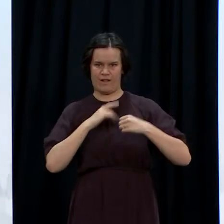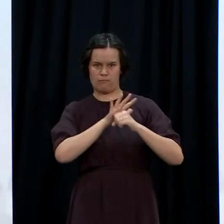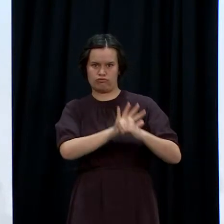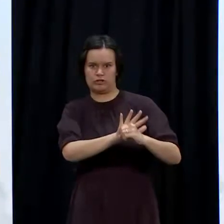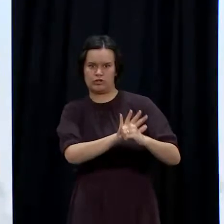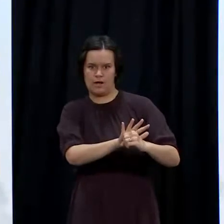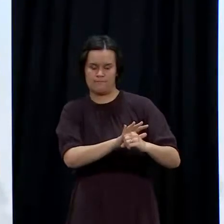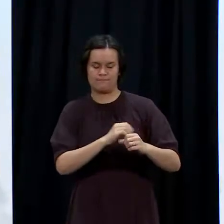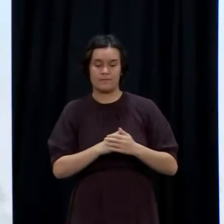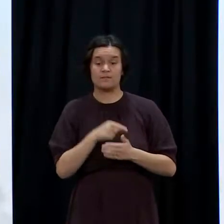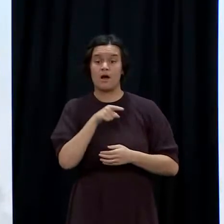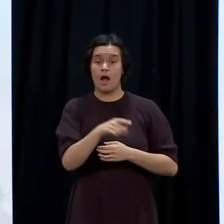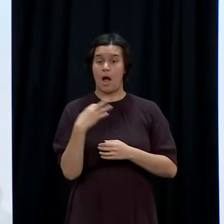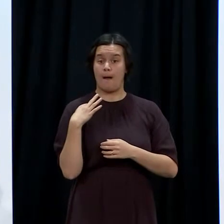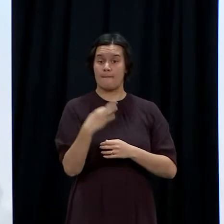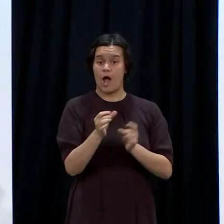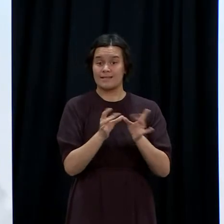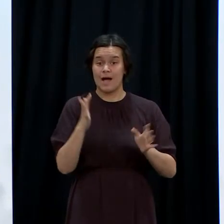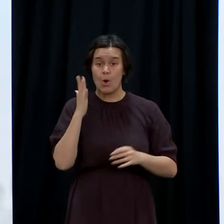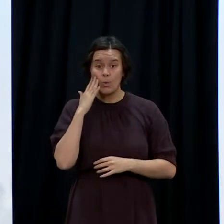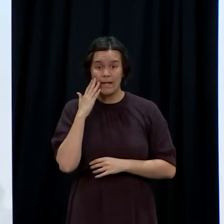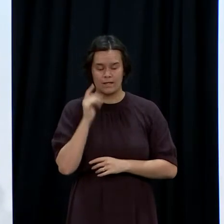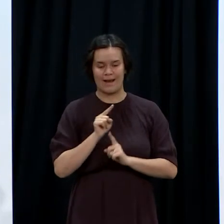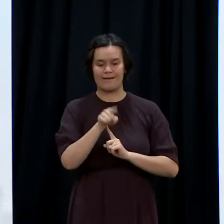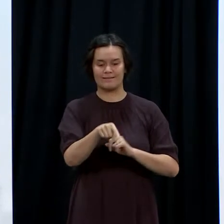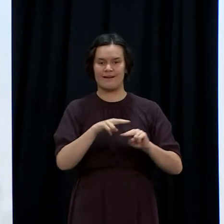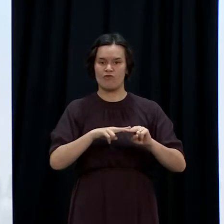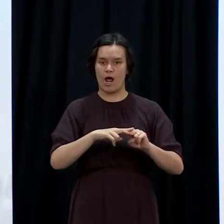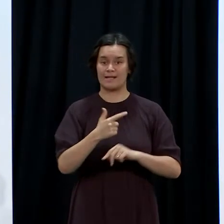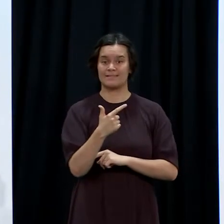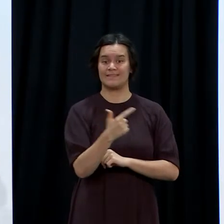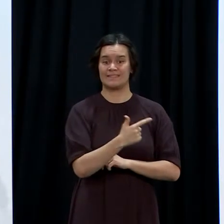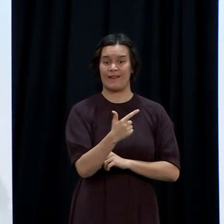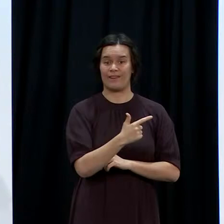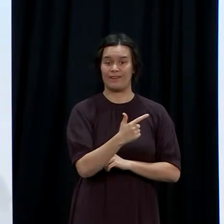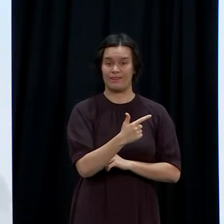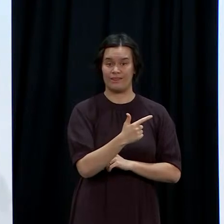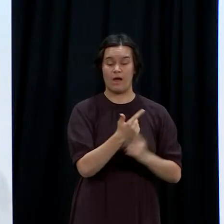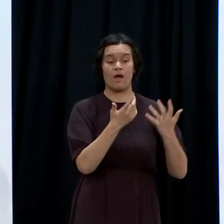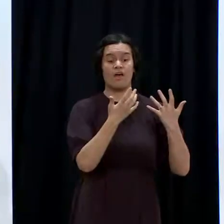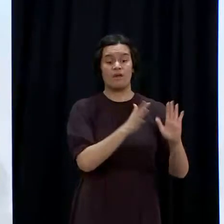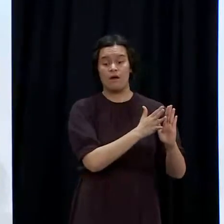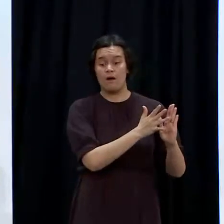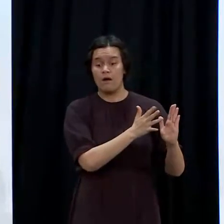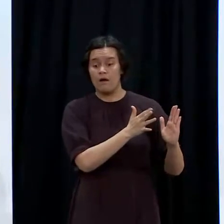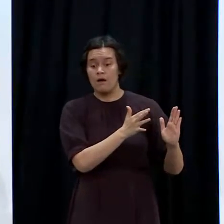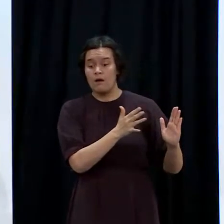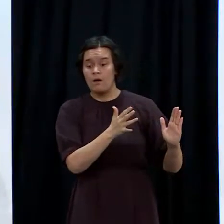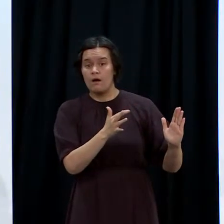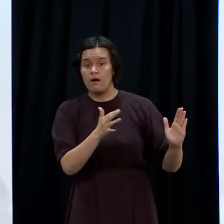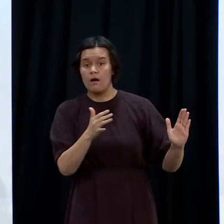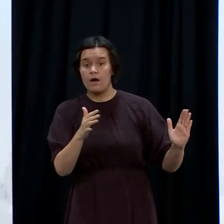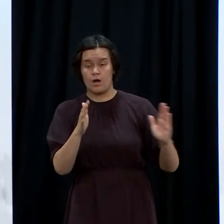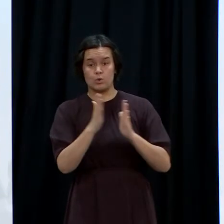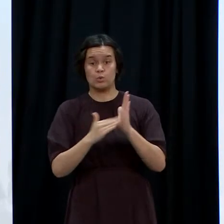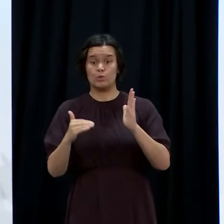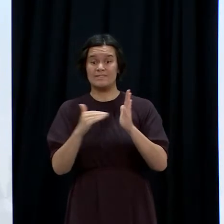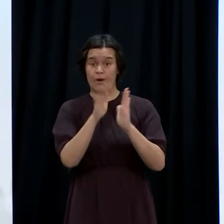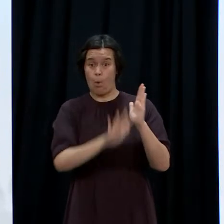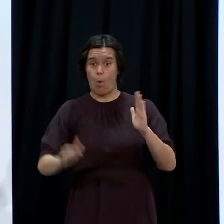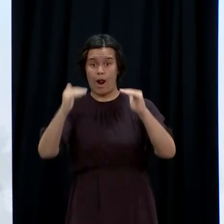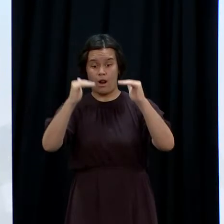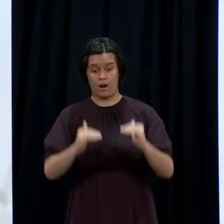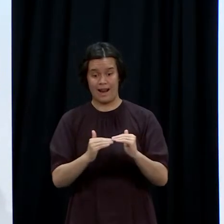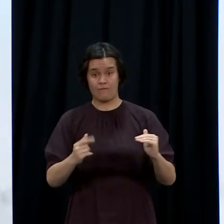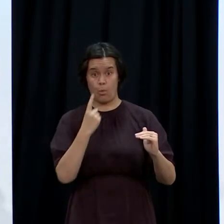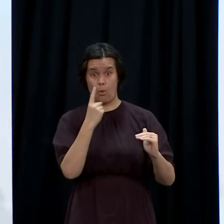will begin next Friday, the 17th, and will be available until 1 month after a nationwide return to Alert Level 1, just as for the